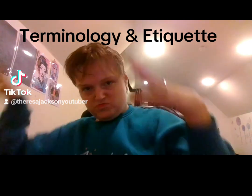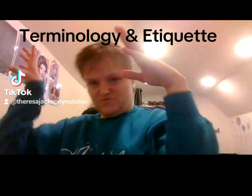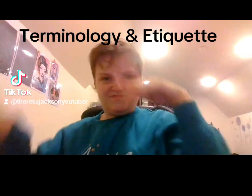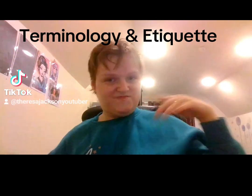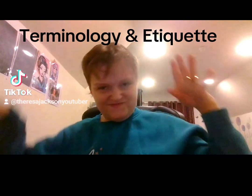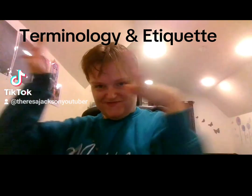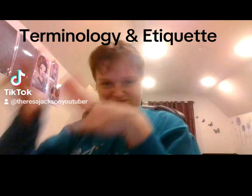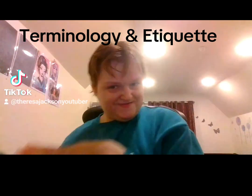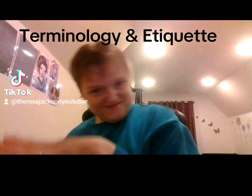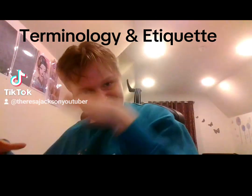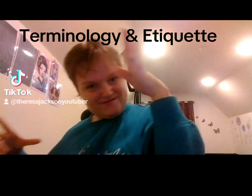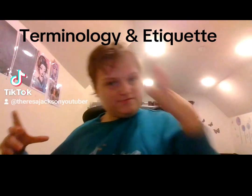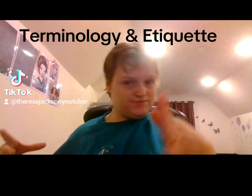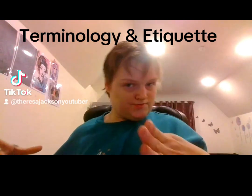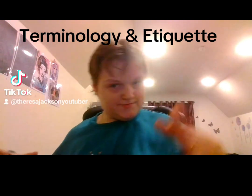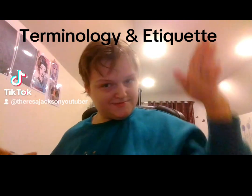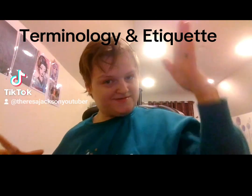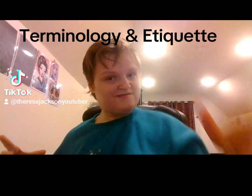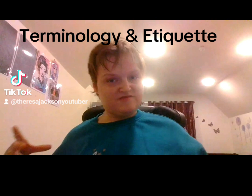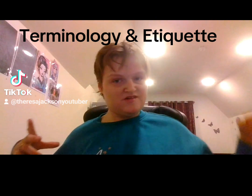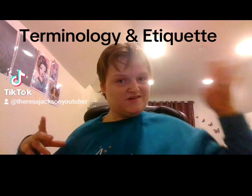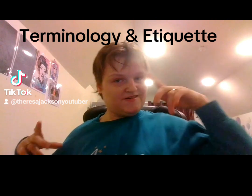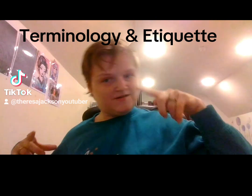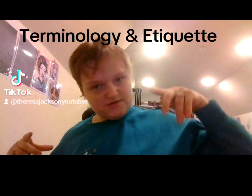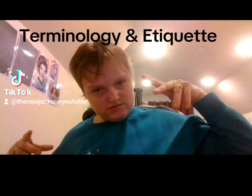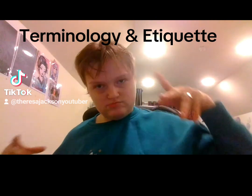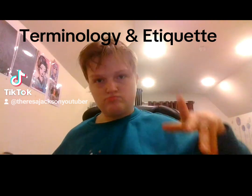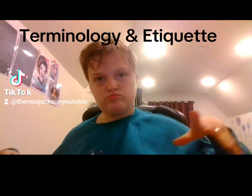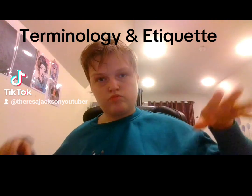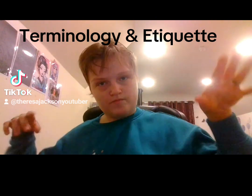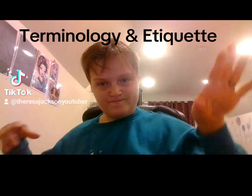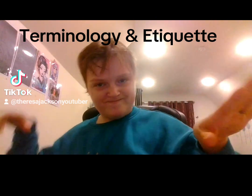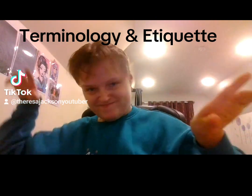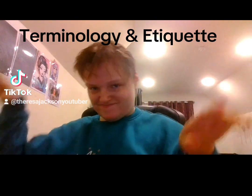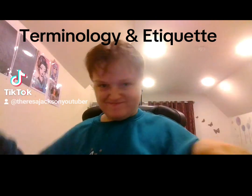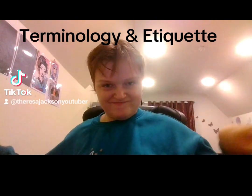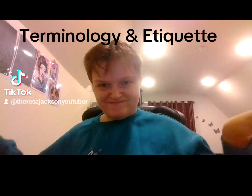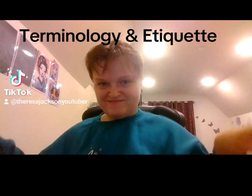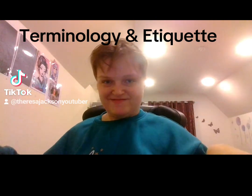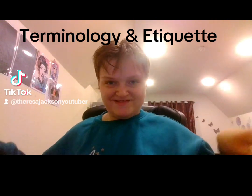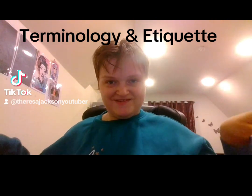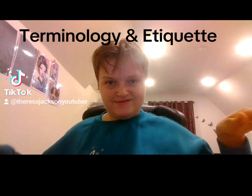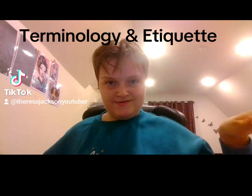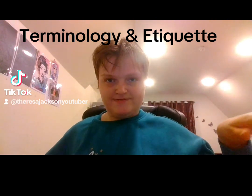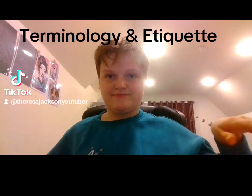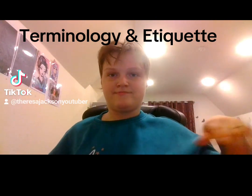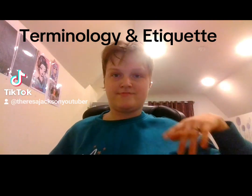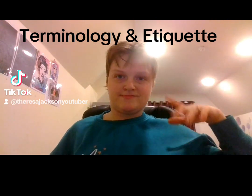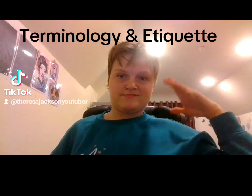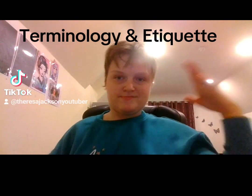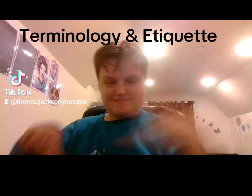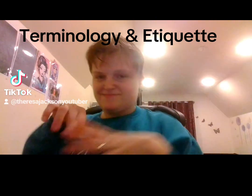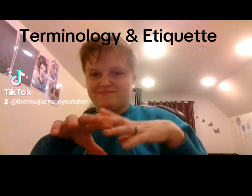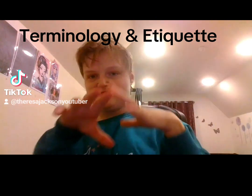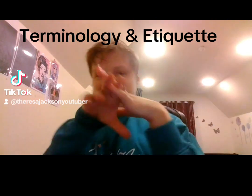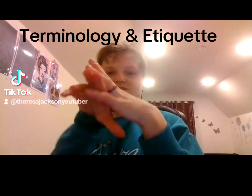each individual's autonomy and independence. Before offering help, always